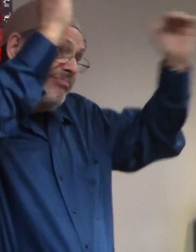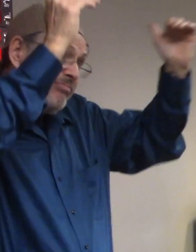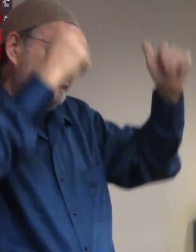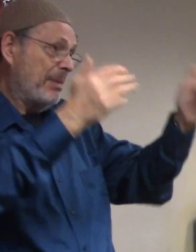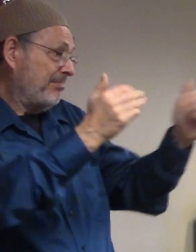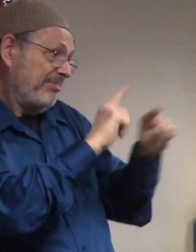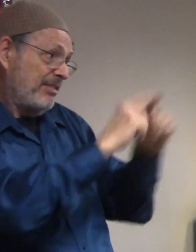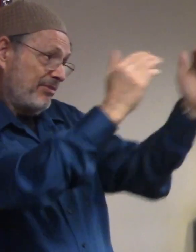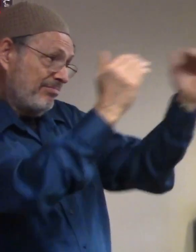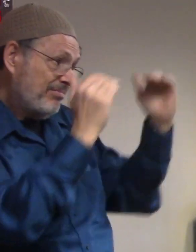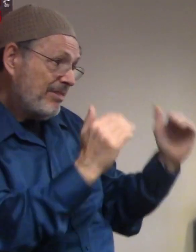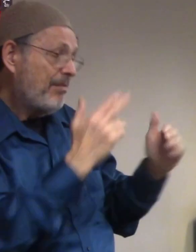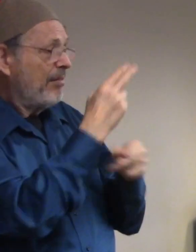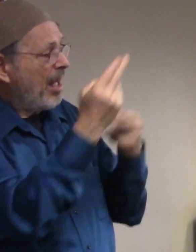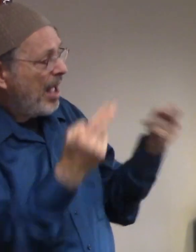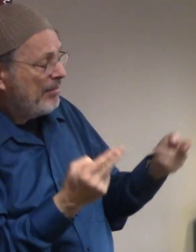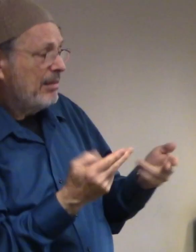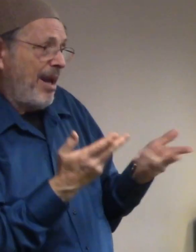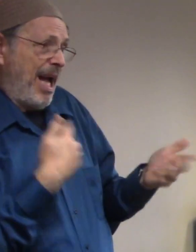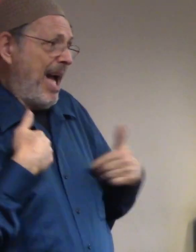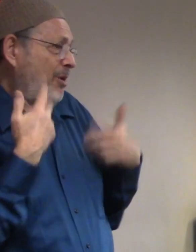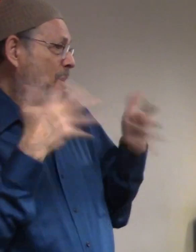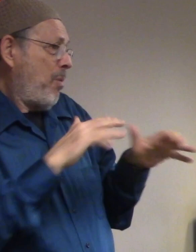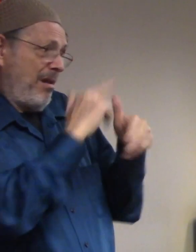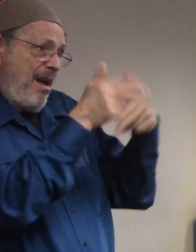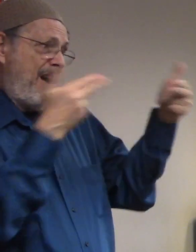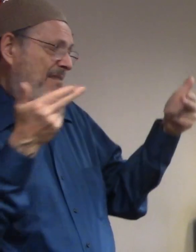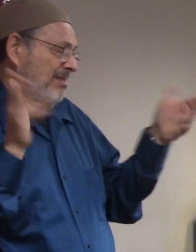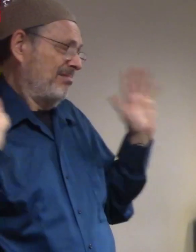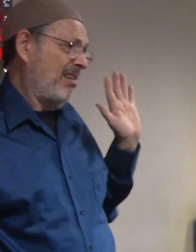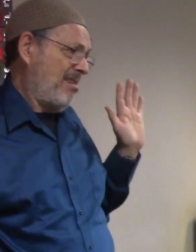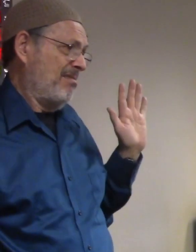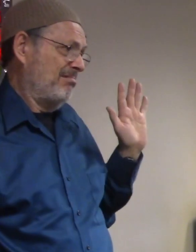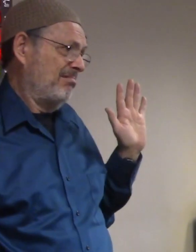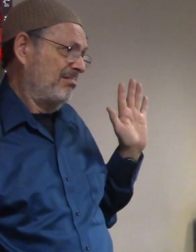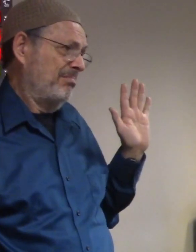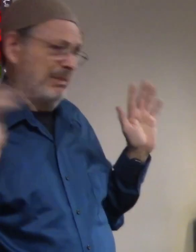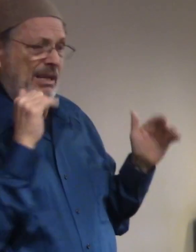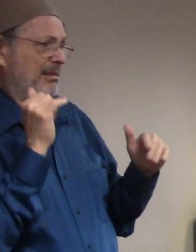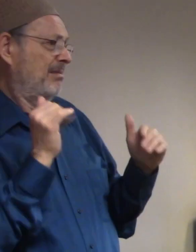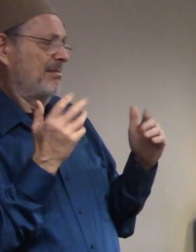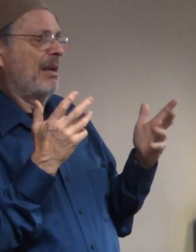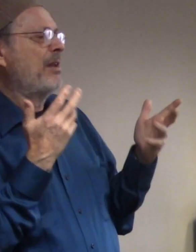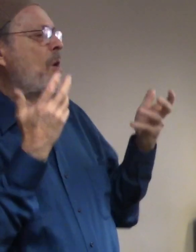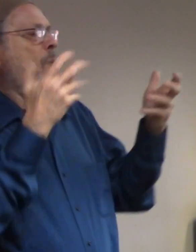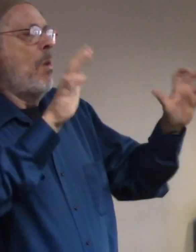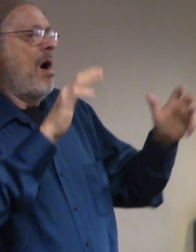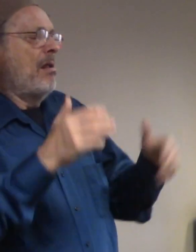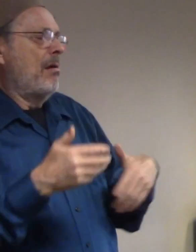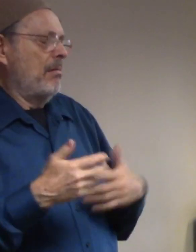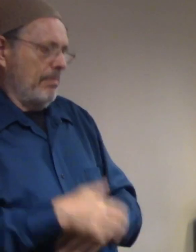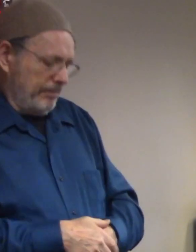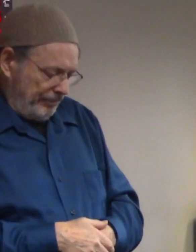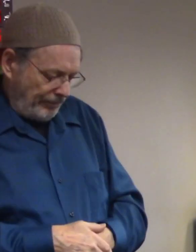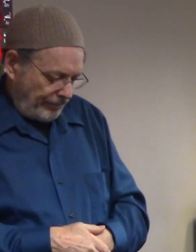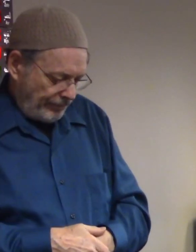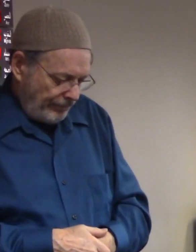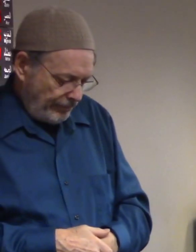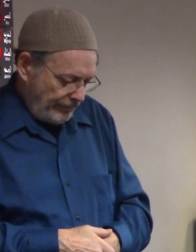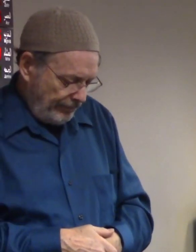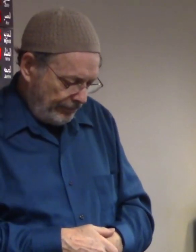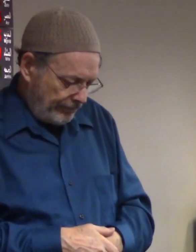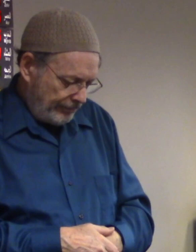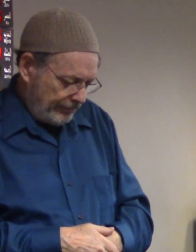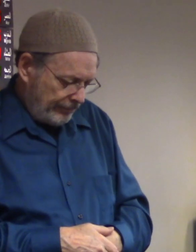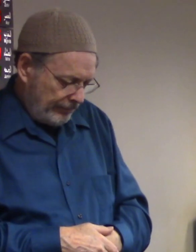you. And if that's the case, ya Rasulullah, I don't want heaven at all. I don't even want heaven, ya Rasulullah. And